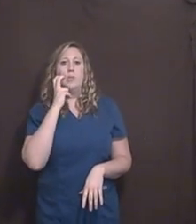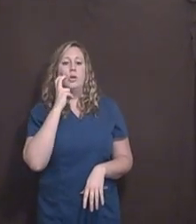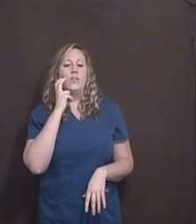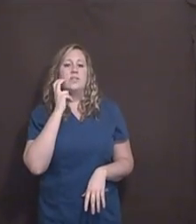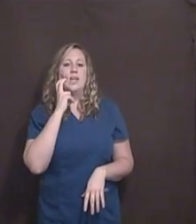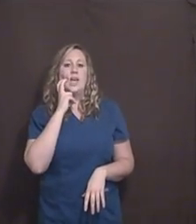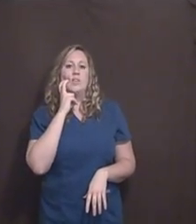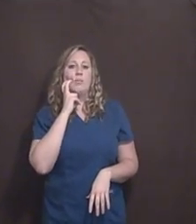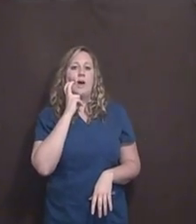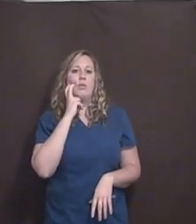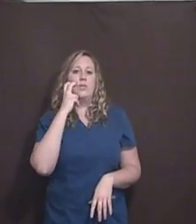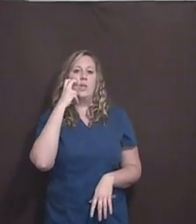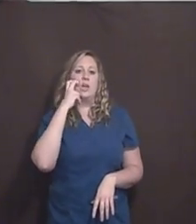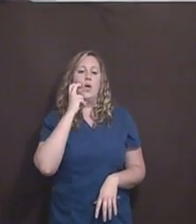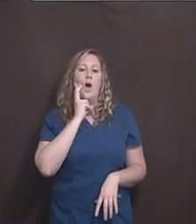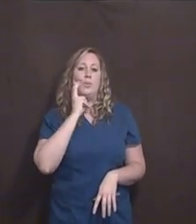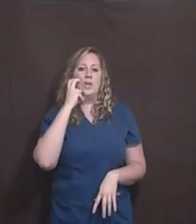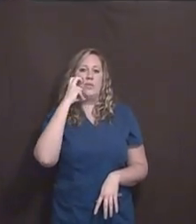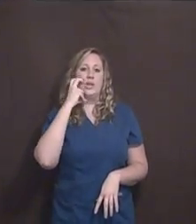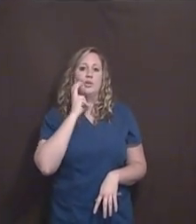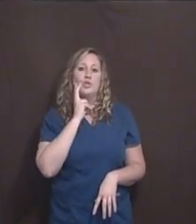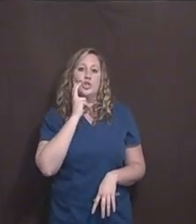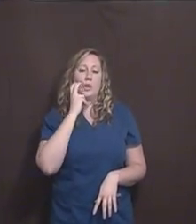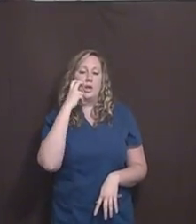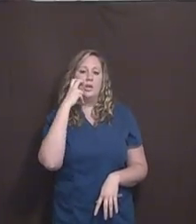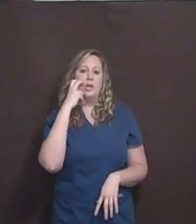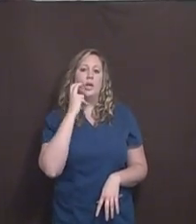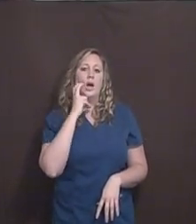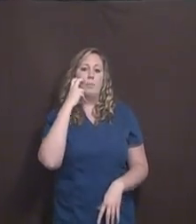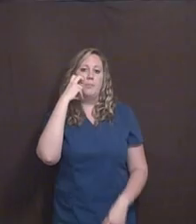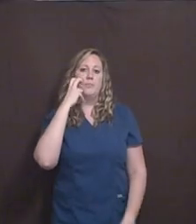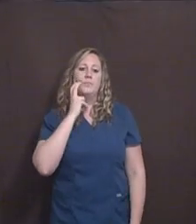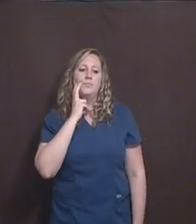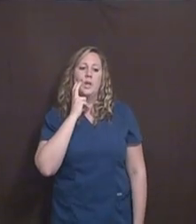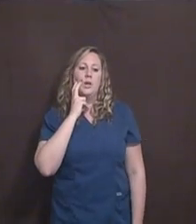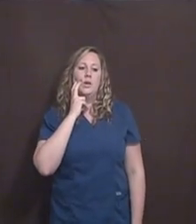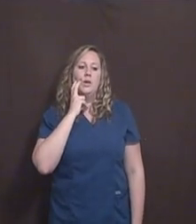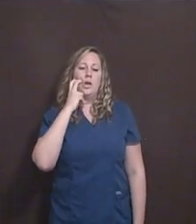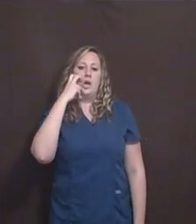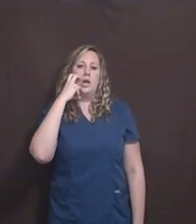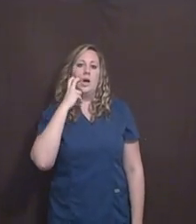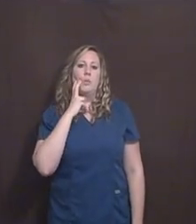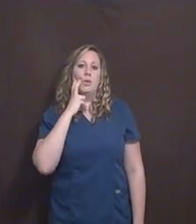to put it at the side of your mouth and go up and down like you're chewing. Gum. Gum.